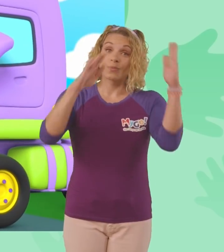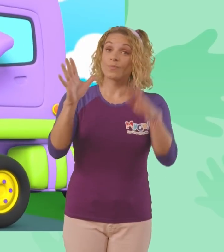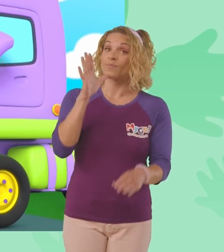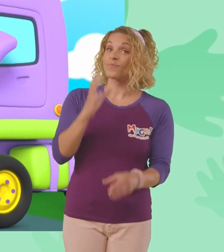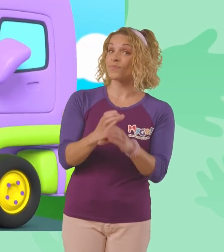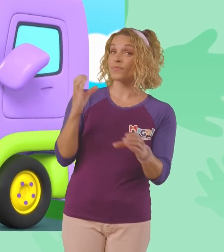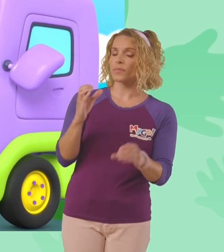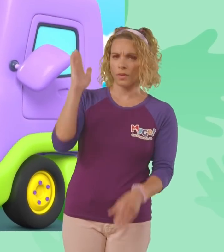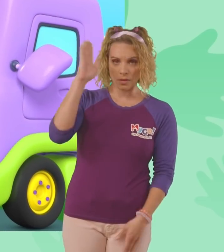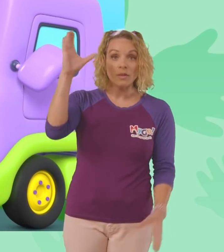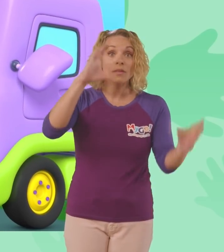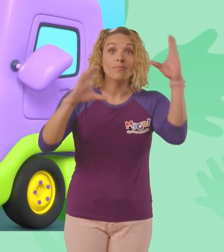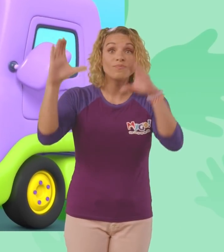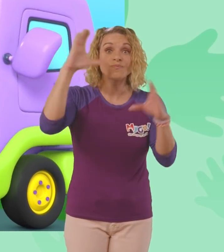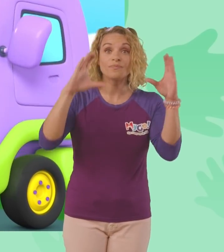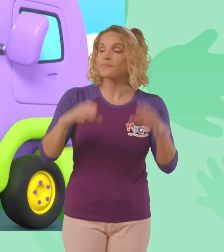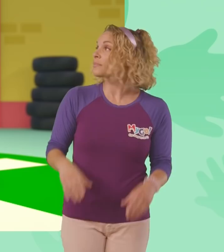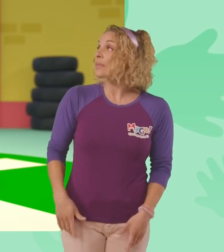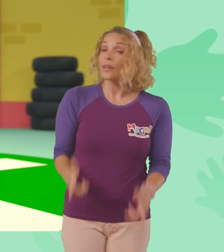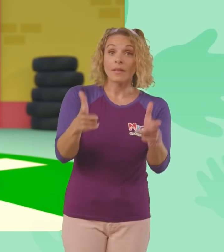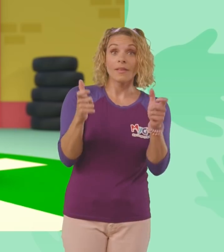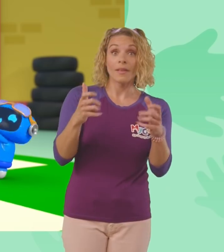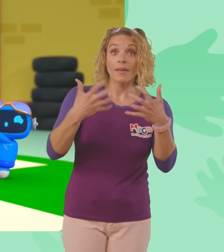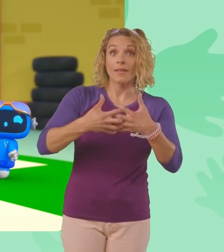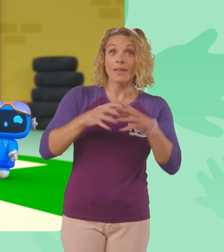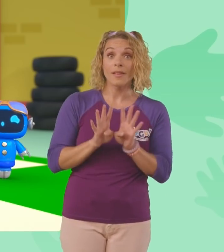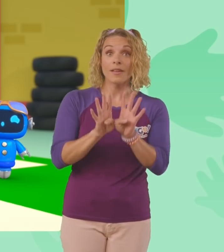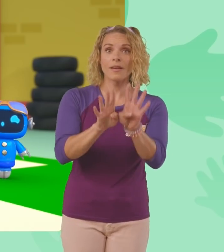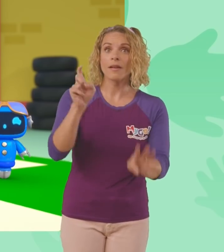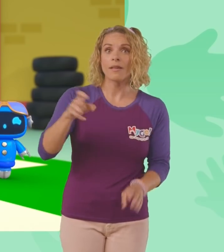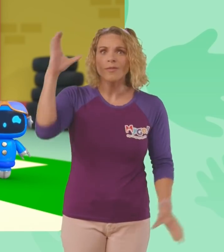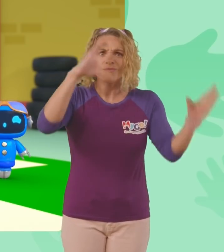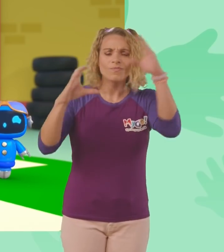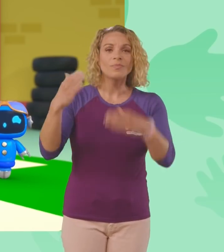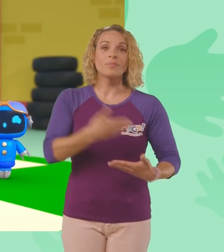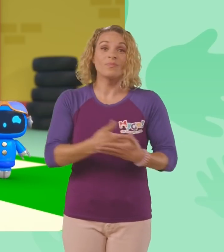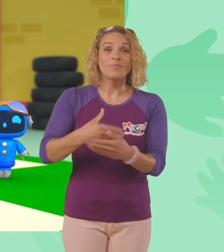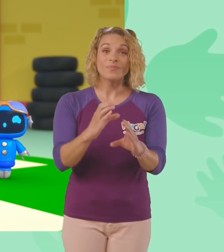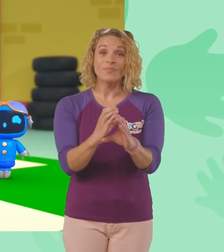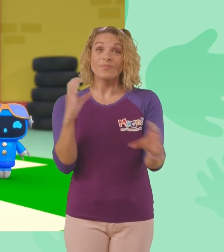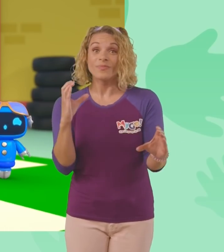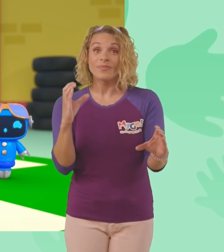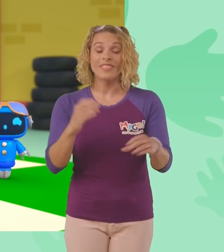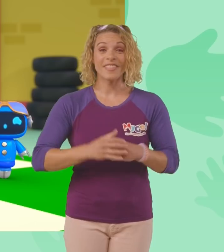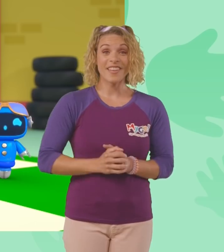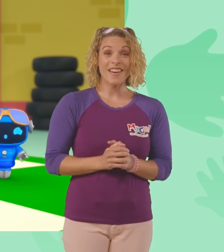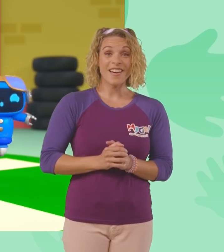Don't worry, Mummy Truck. We'll find her. Quick, Mechanicals. We need to find Baby Truck.